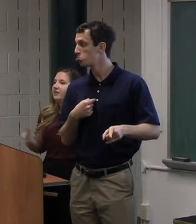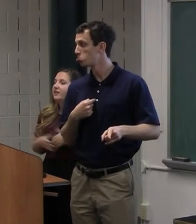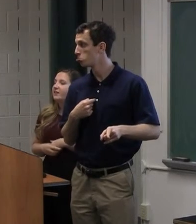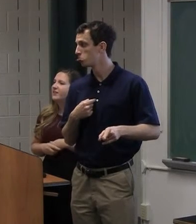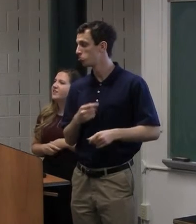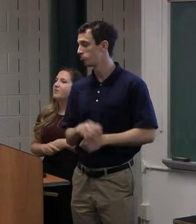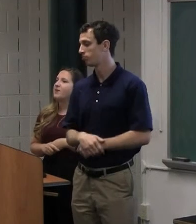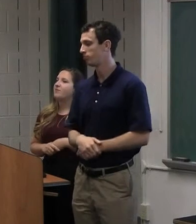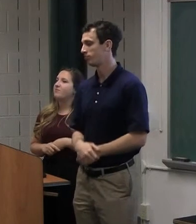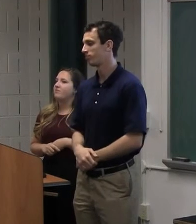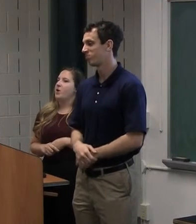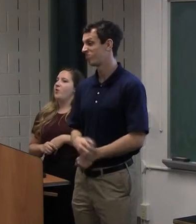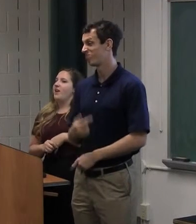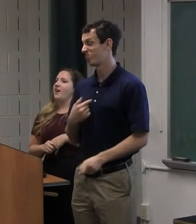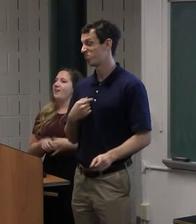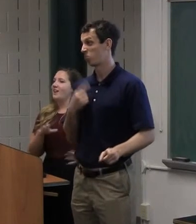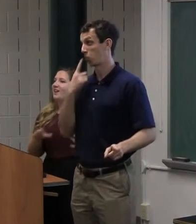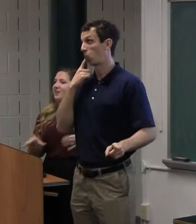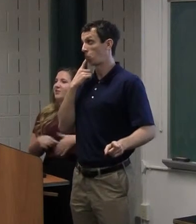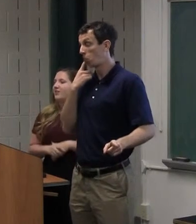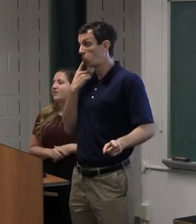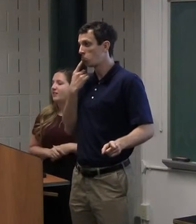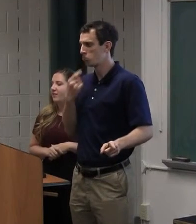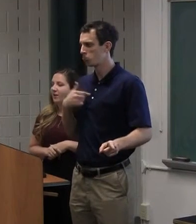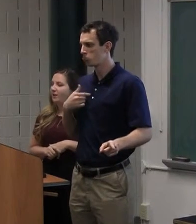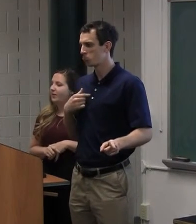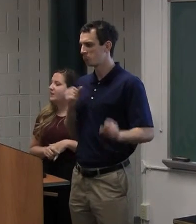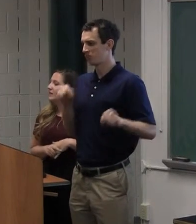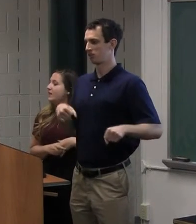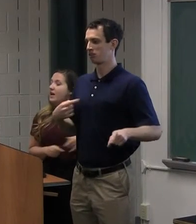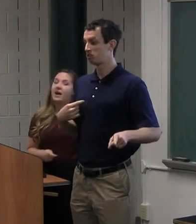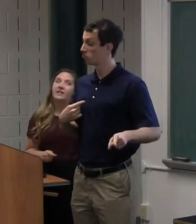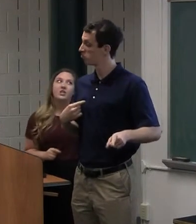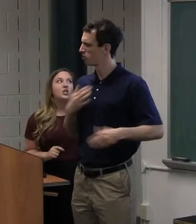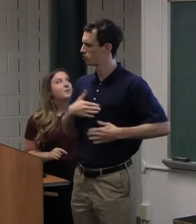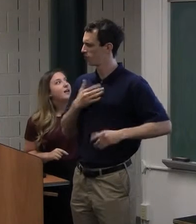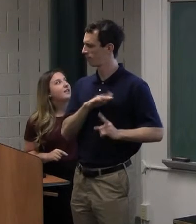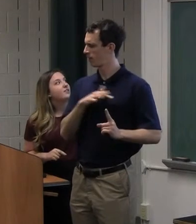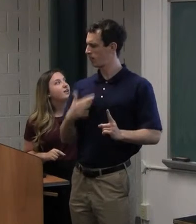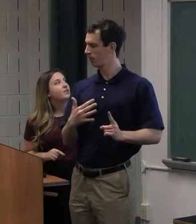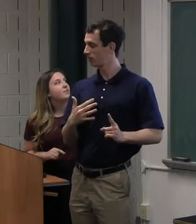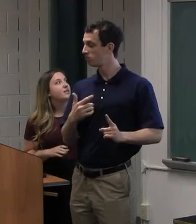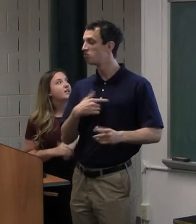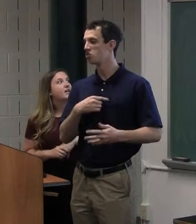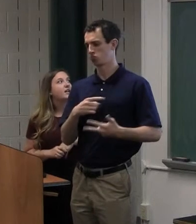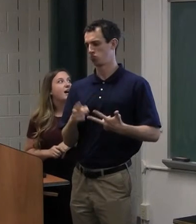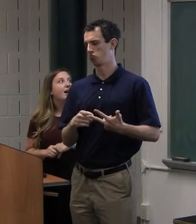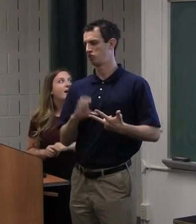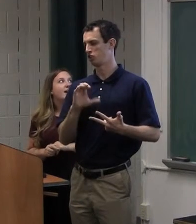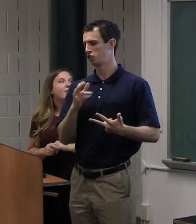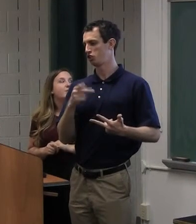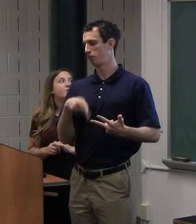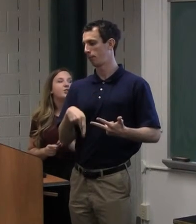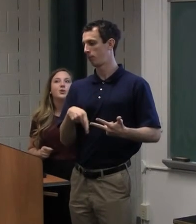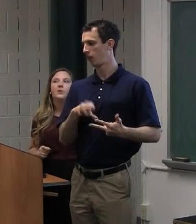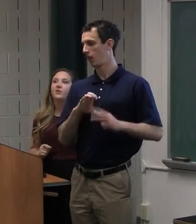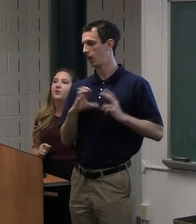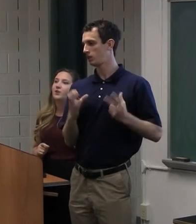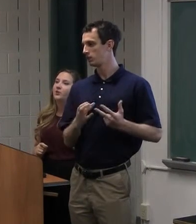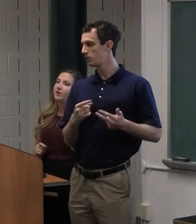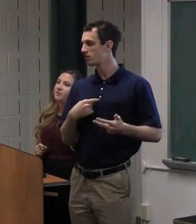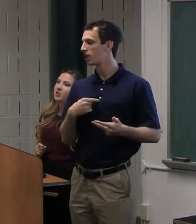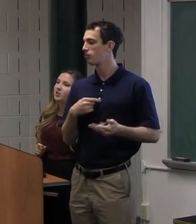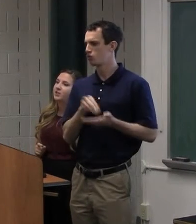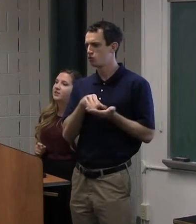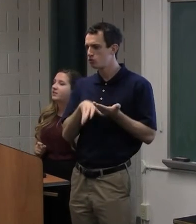knowing this is something I'm okay at, and I enjoy the environment. I did chip class throughout the semester. I am a student interpreter